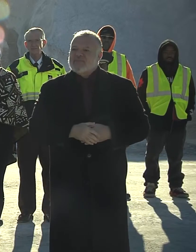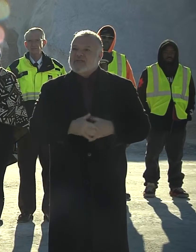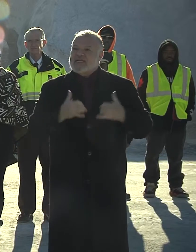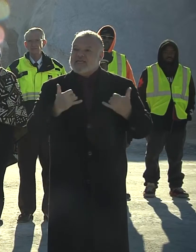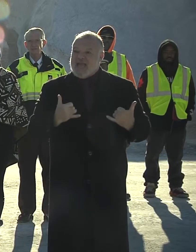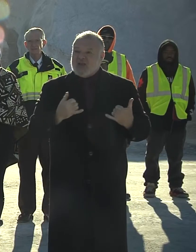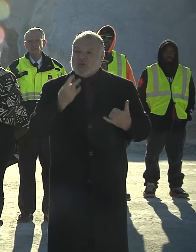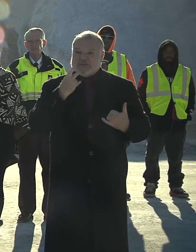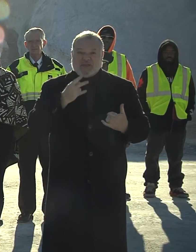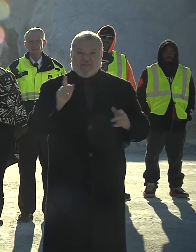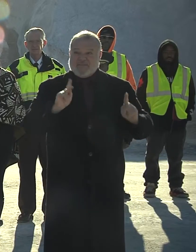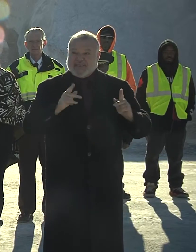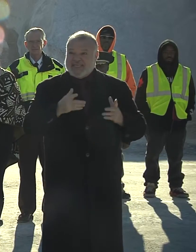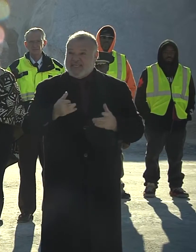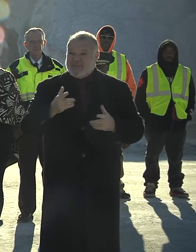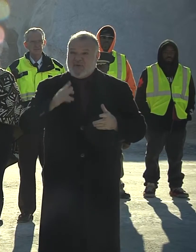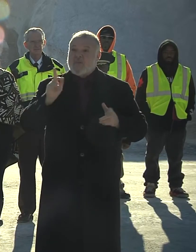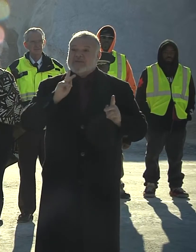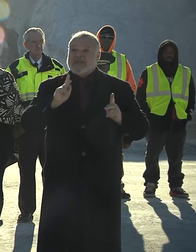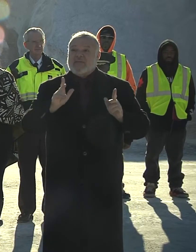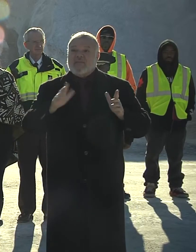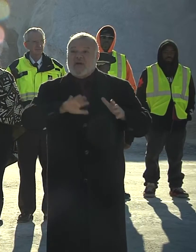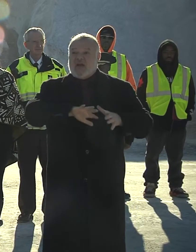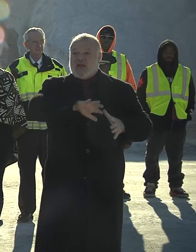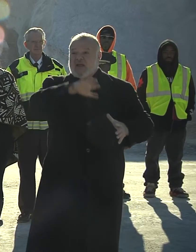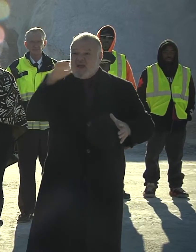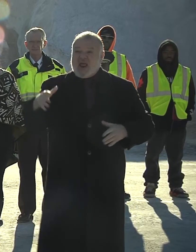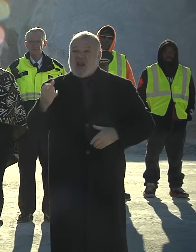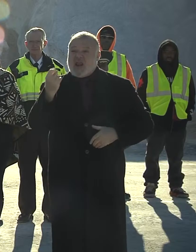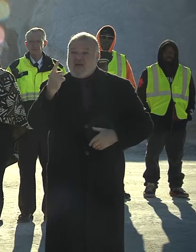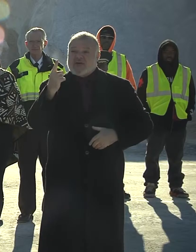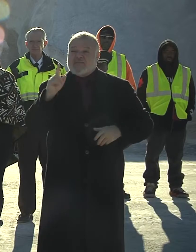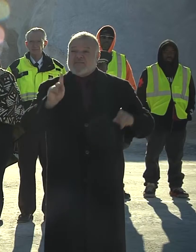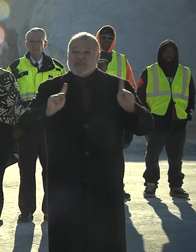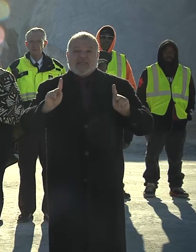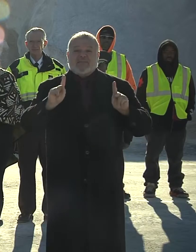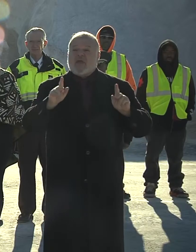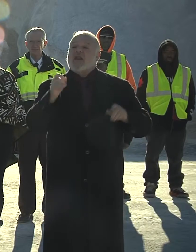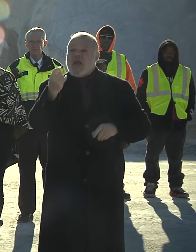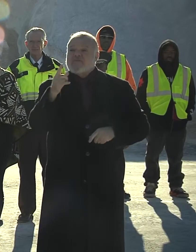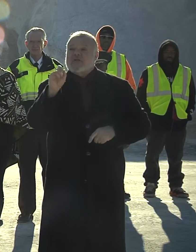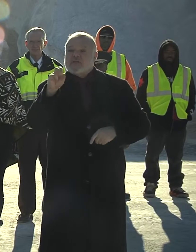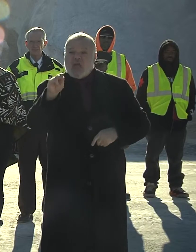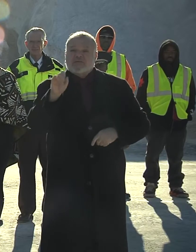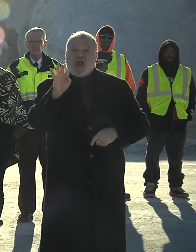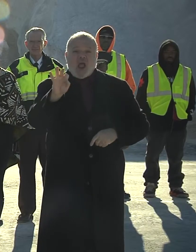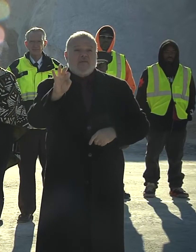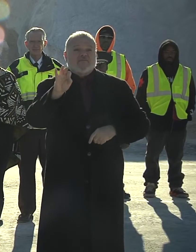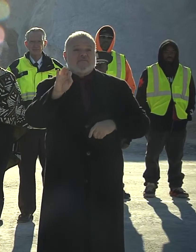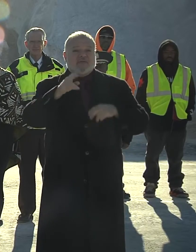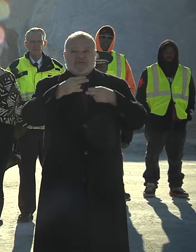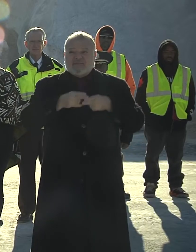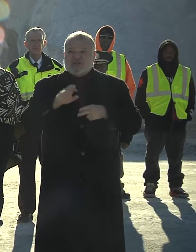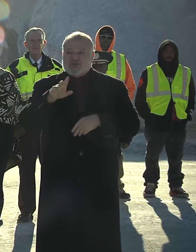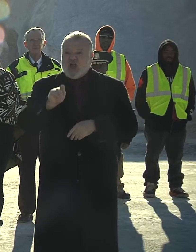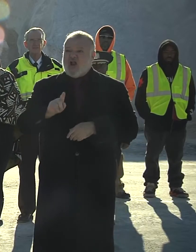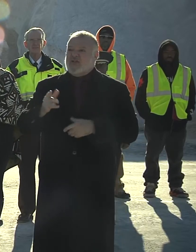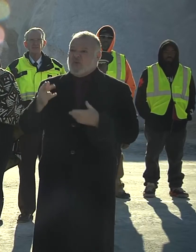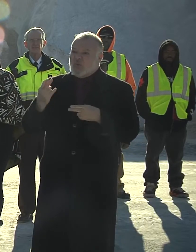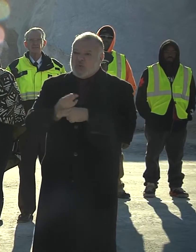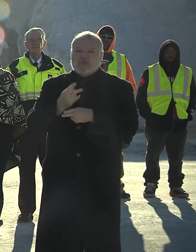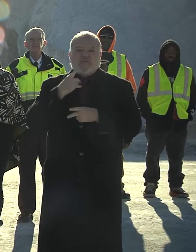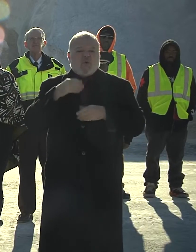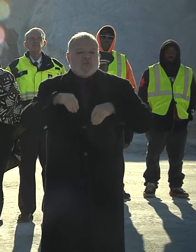11,000 tons of salt. That is among the 40,000 tons that Public Works will use to keep our streets safe in the weeks